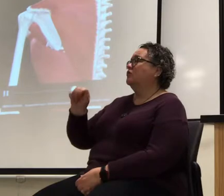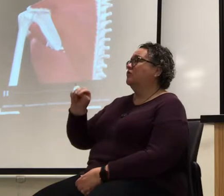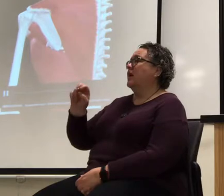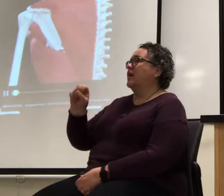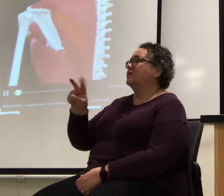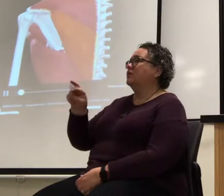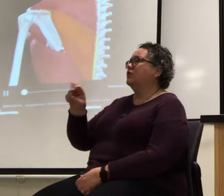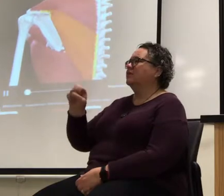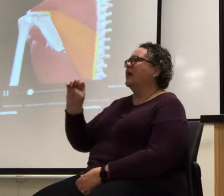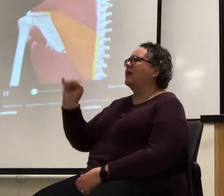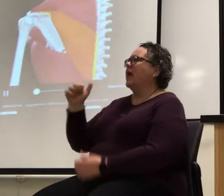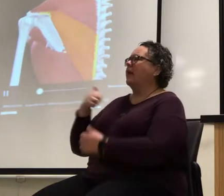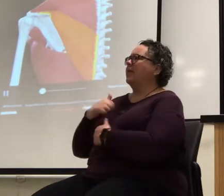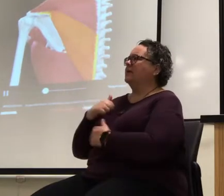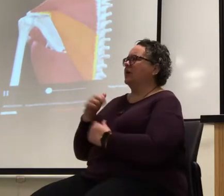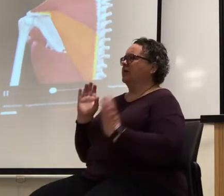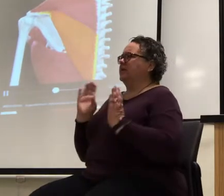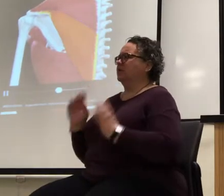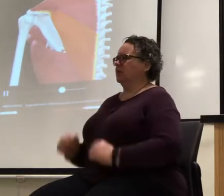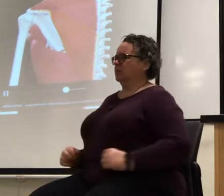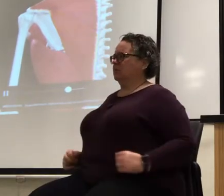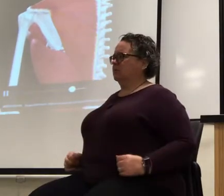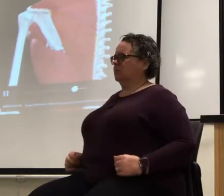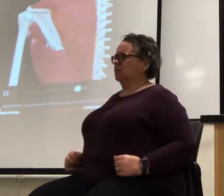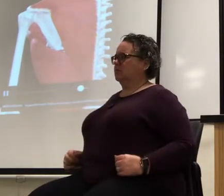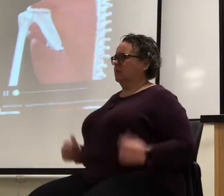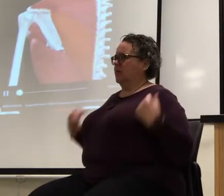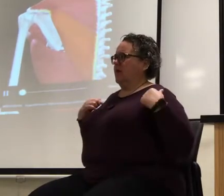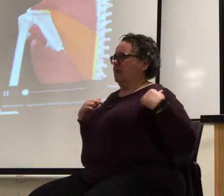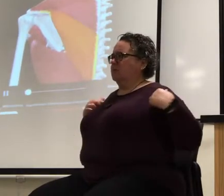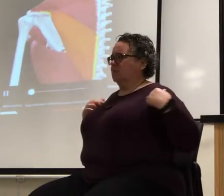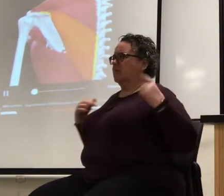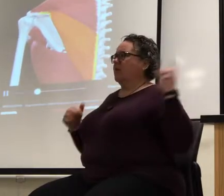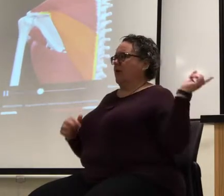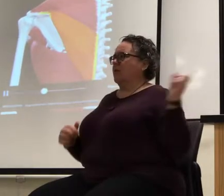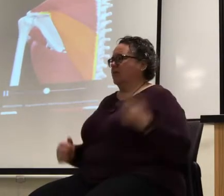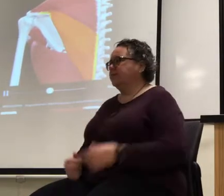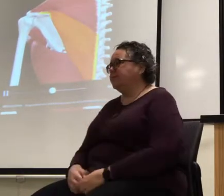military tension. Okay. Okay, so you have descending trans, yeah, ascending.